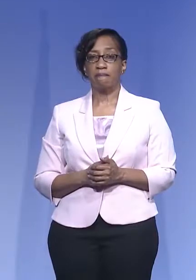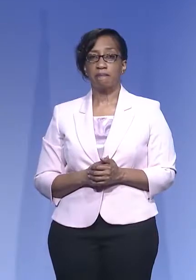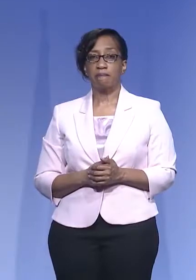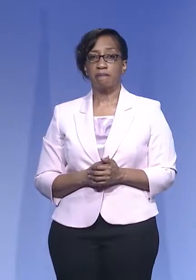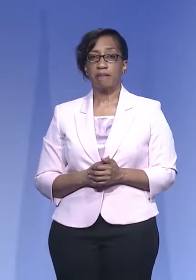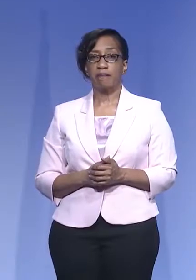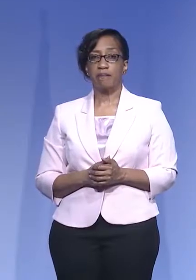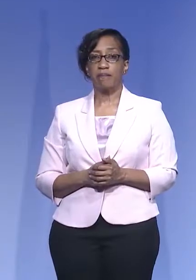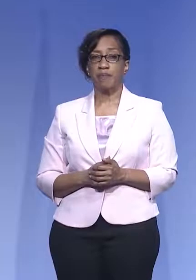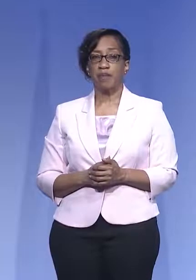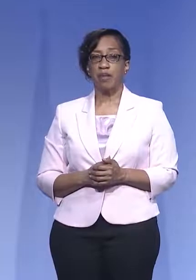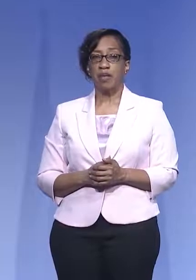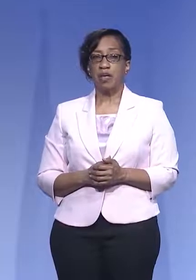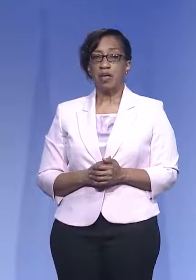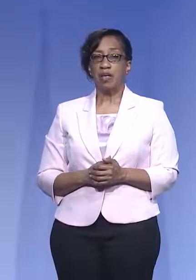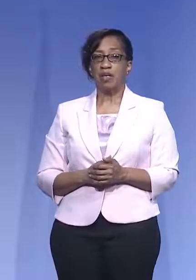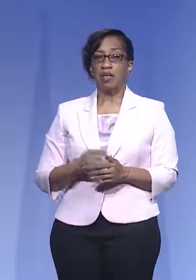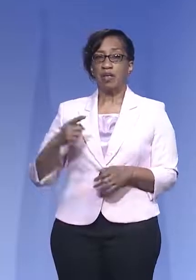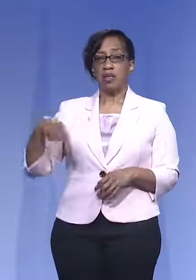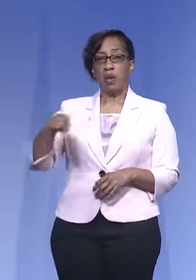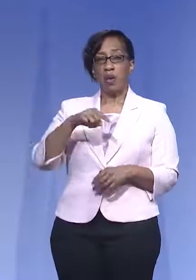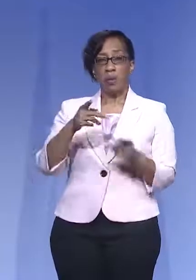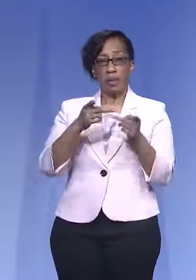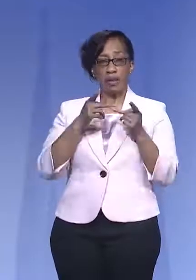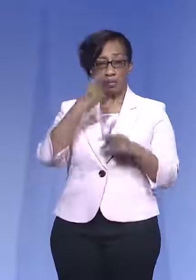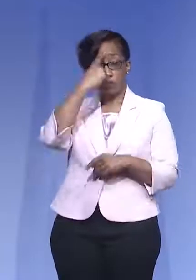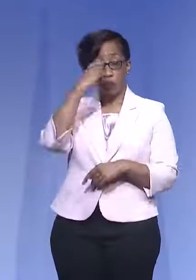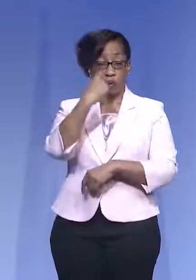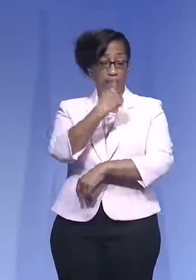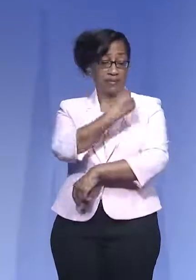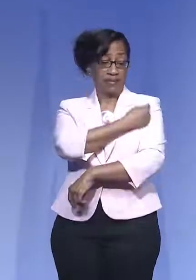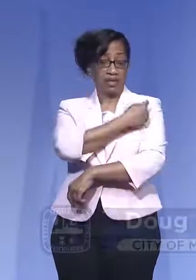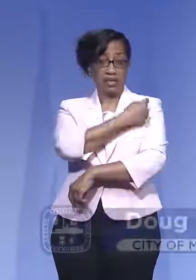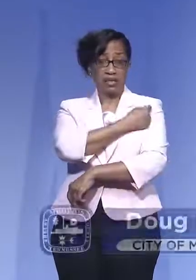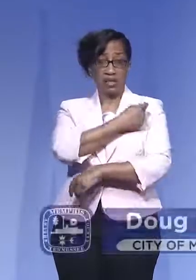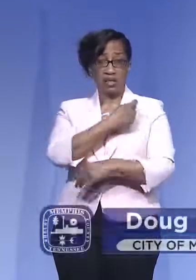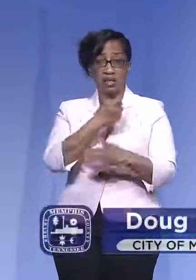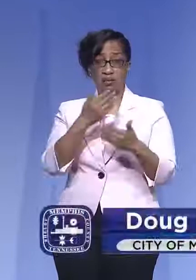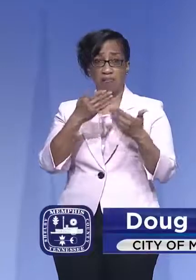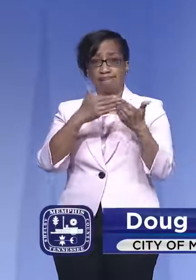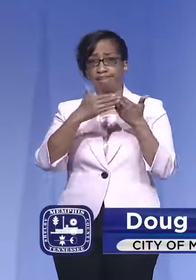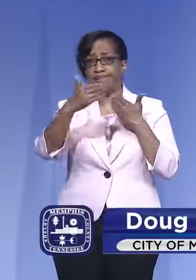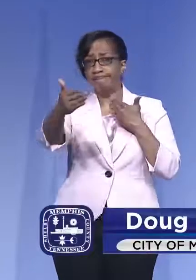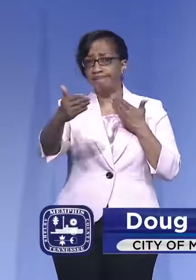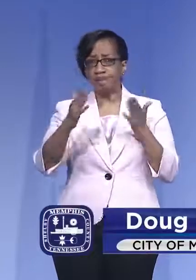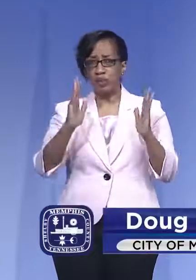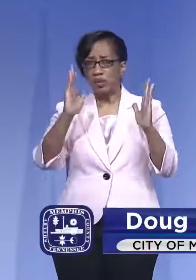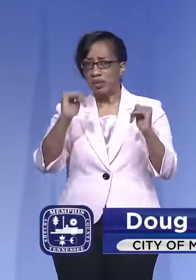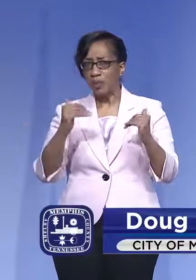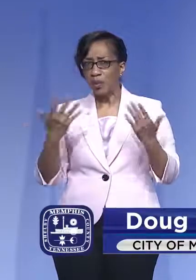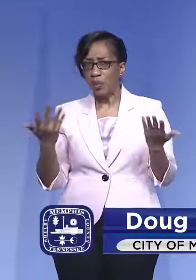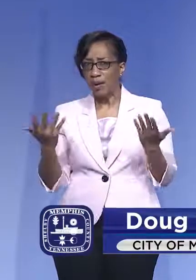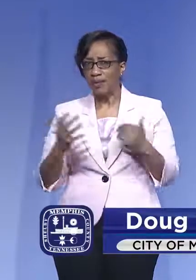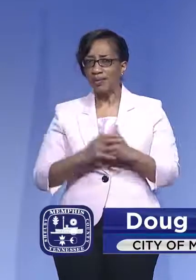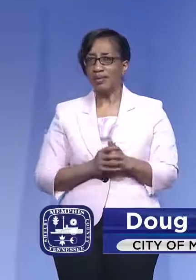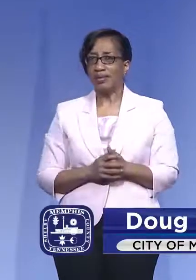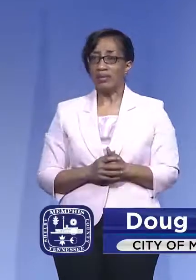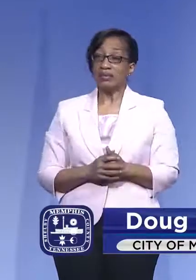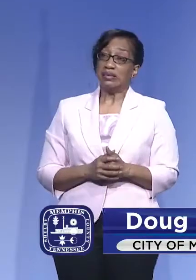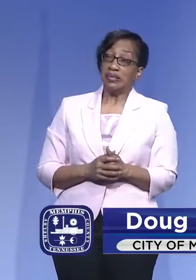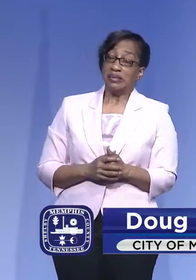mass vaccination sites? Well, again, long is a relative term as well.